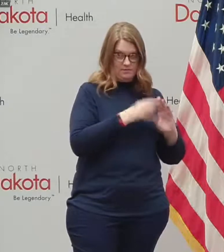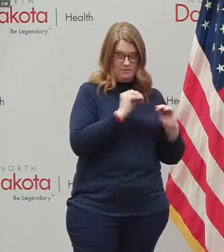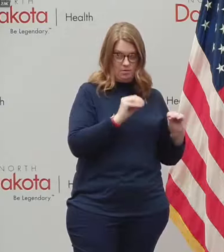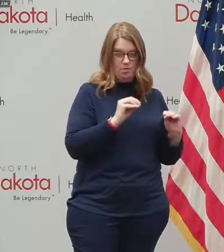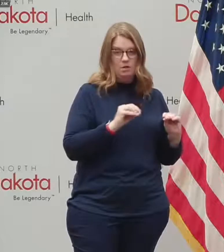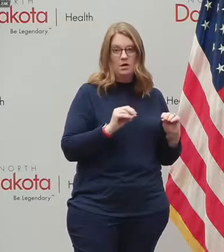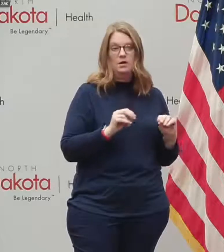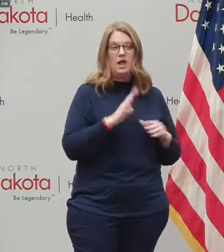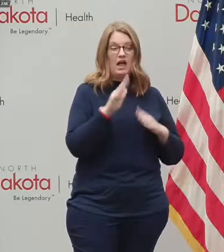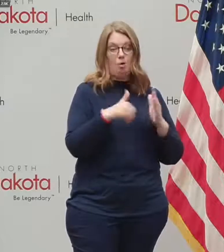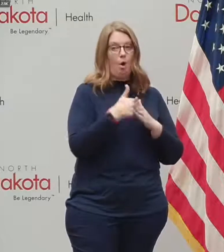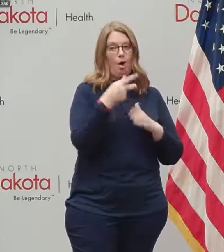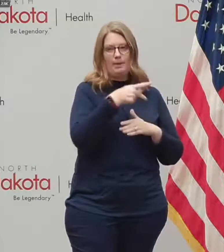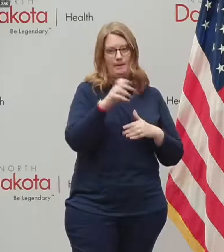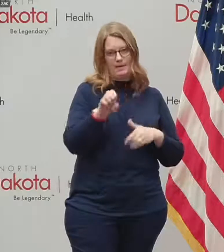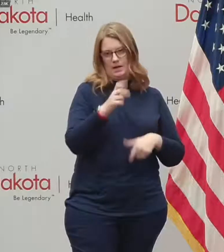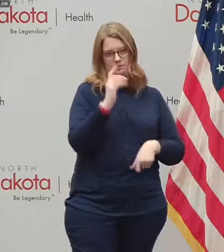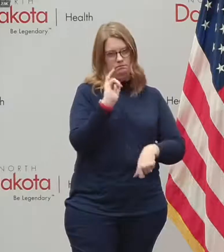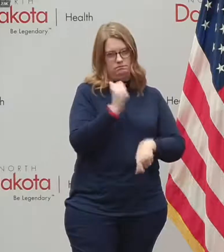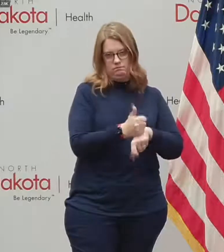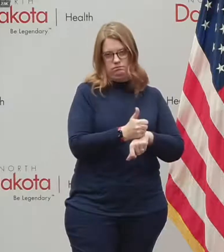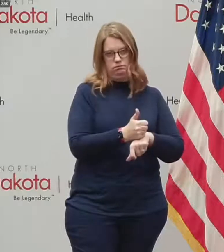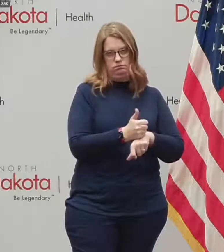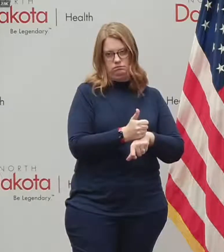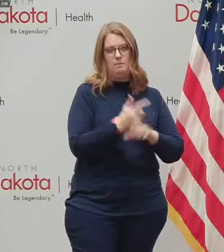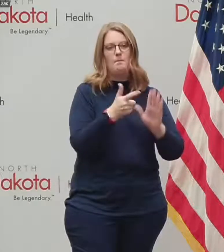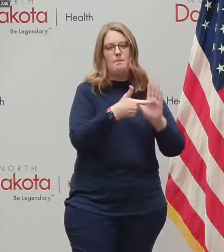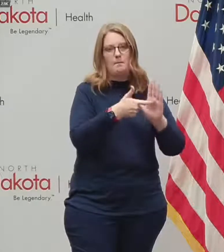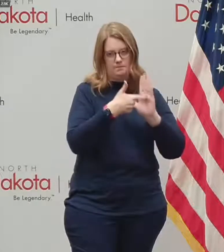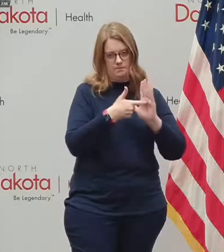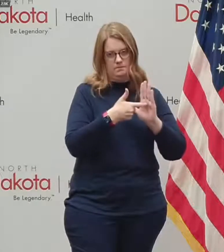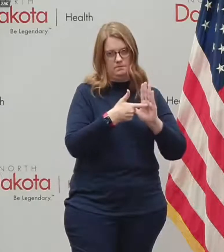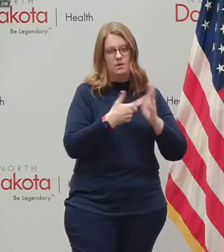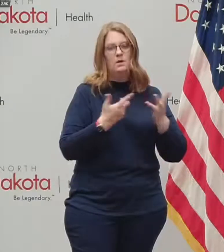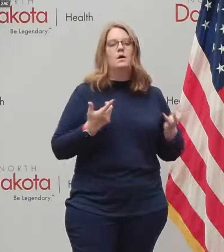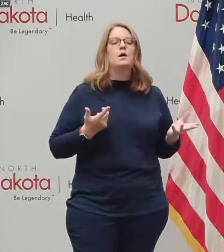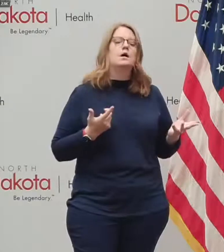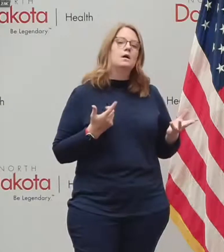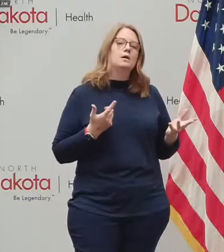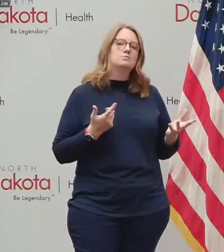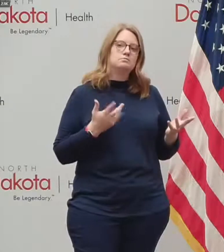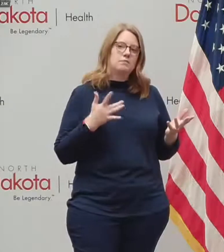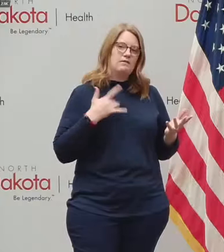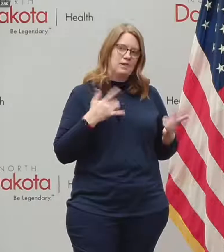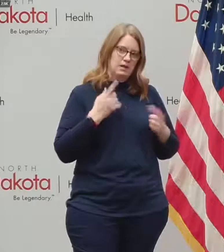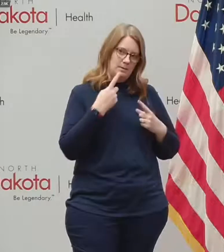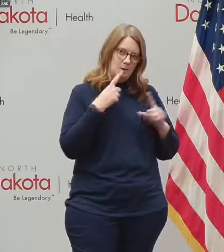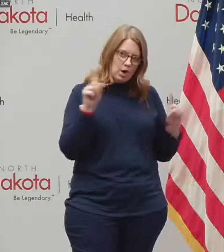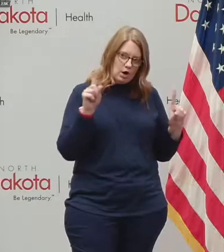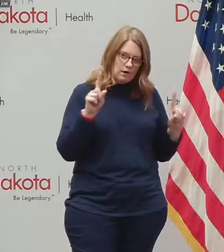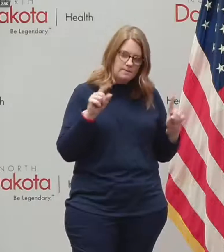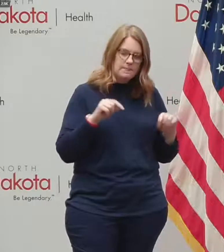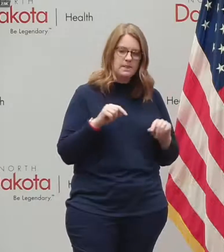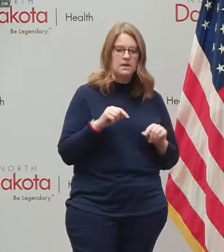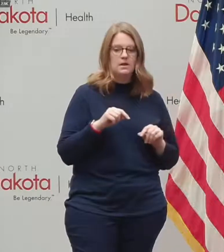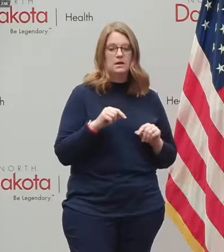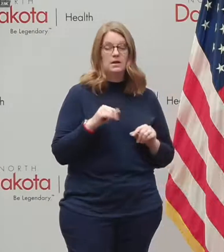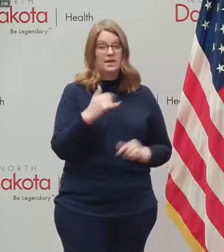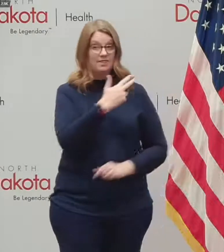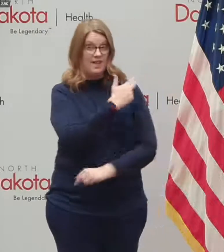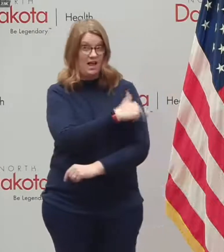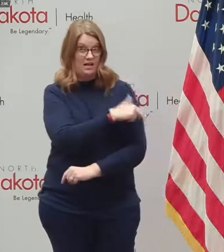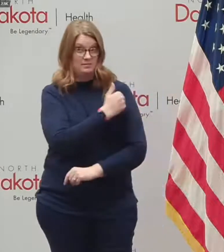PPE controls have to be in place. And so in those narrow scenarios, we think it'll work. We were asked by the hospitals in the